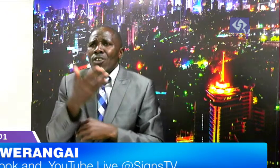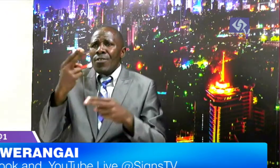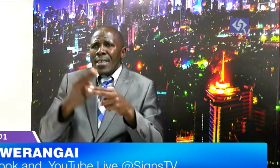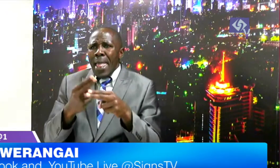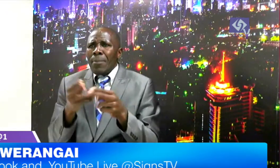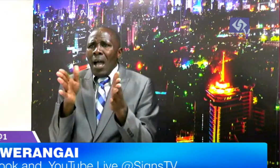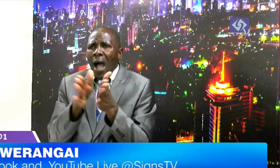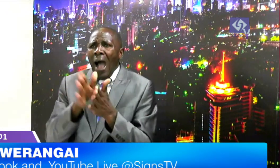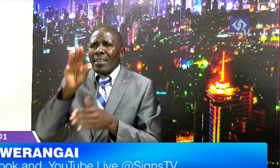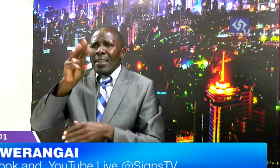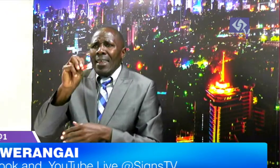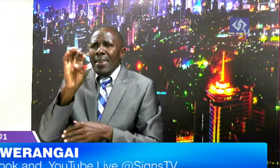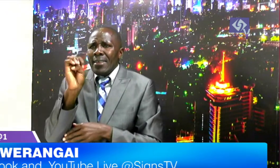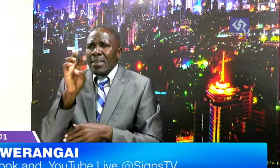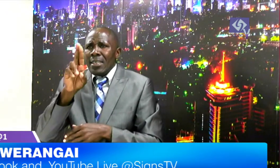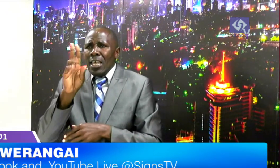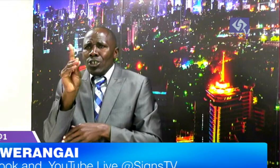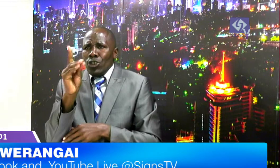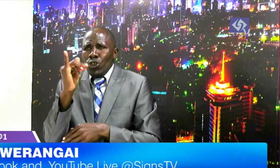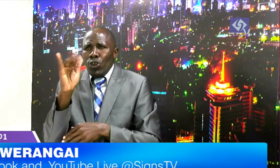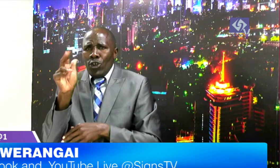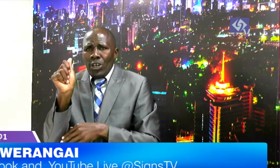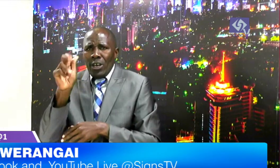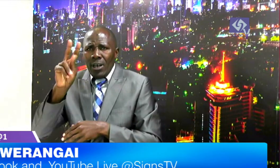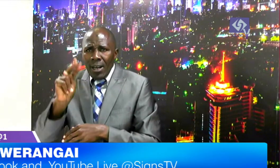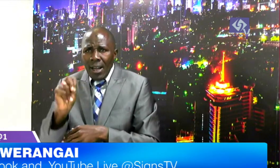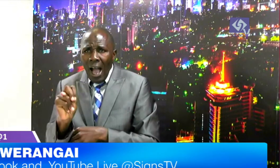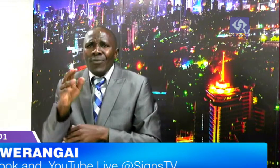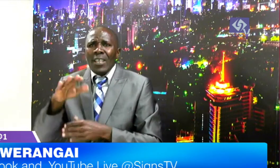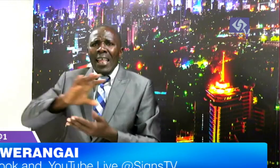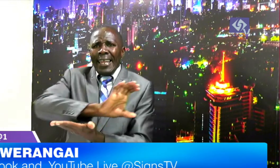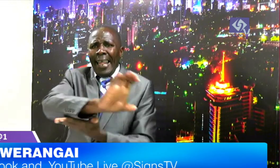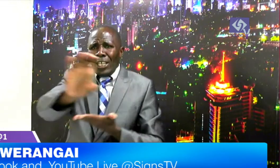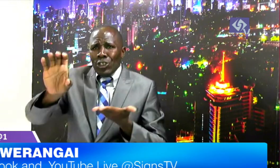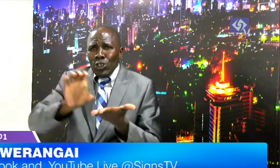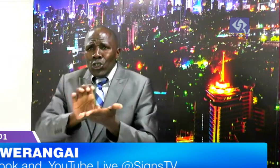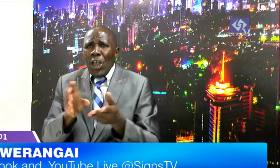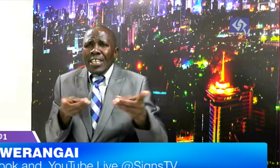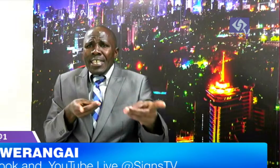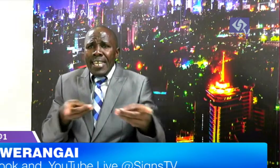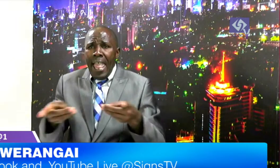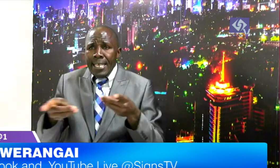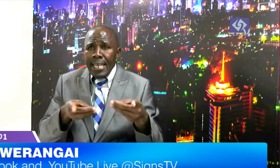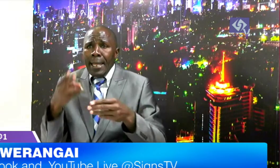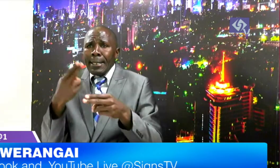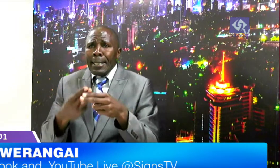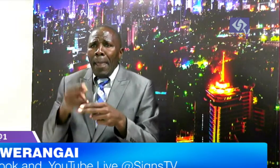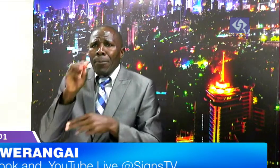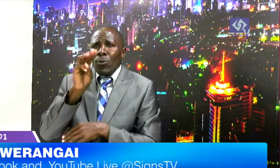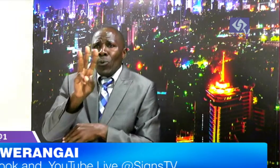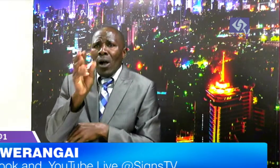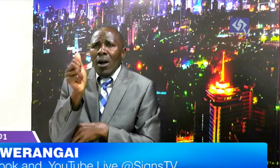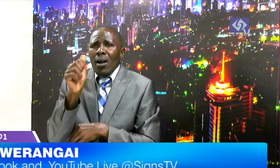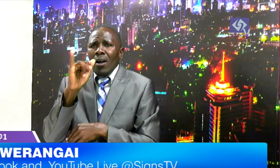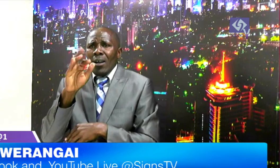David Chingi, Marua Chacha, and Meridian